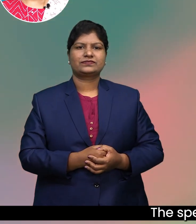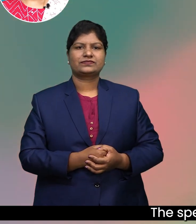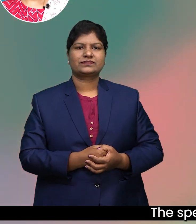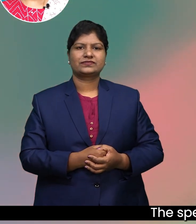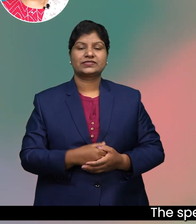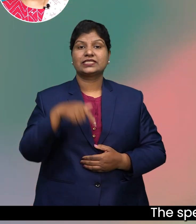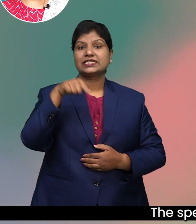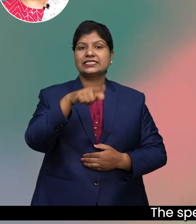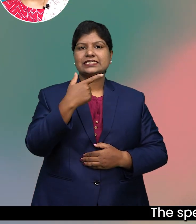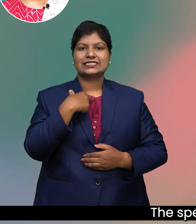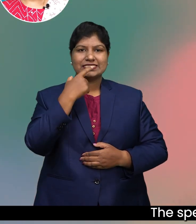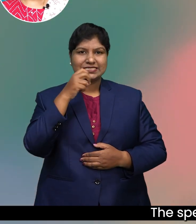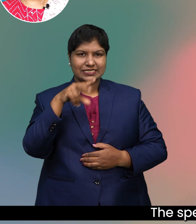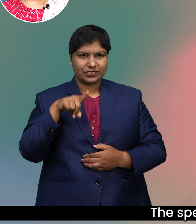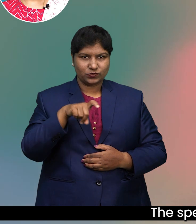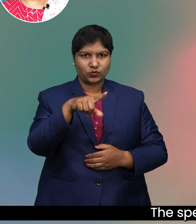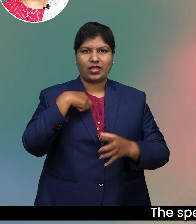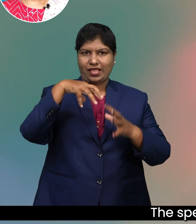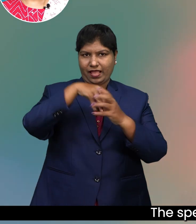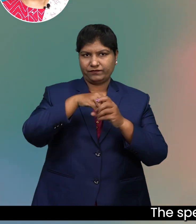The spermatozoa consists of